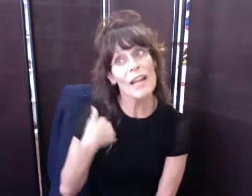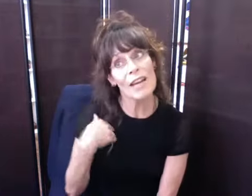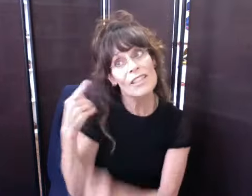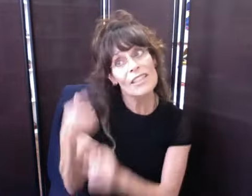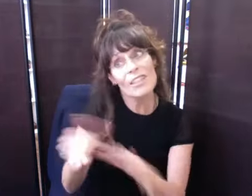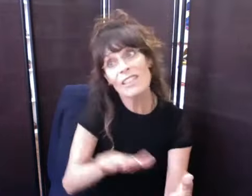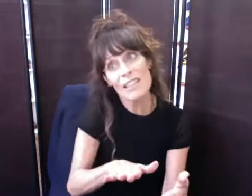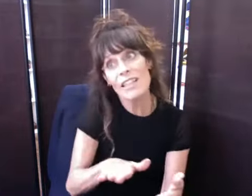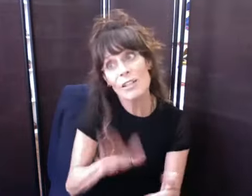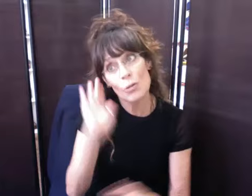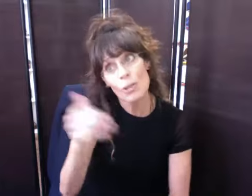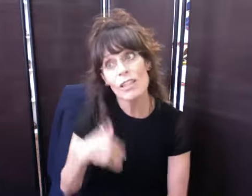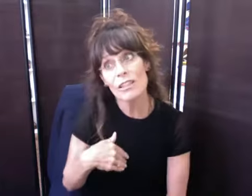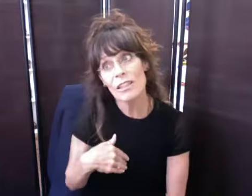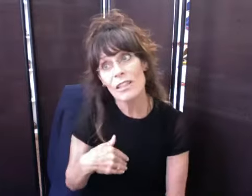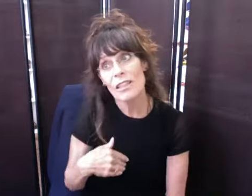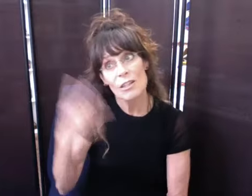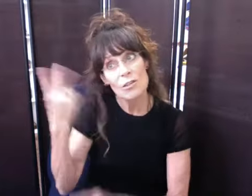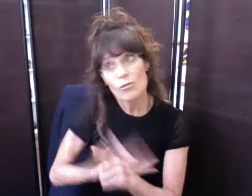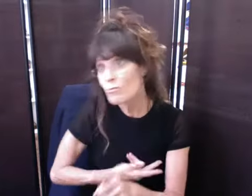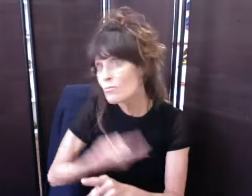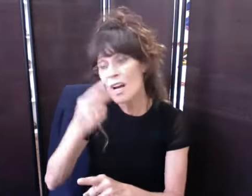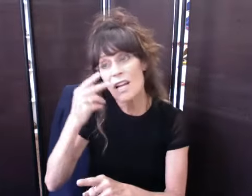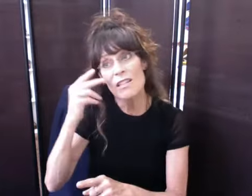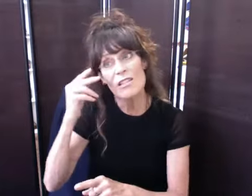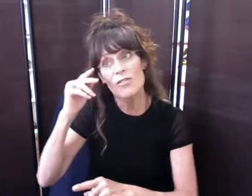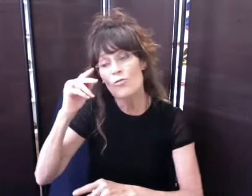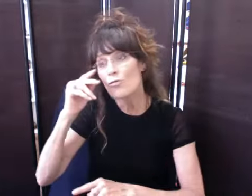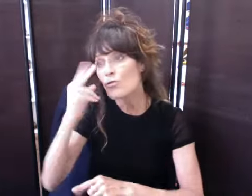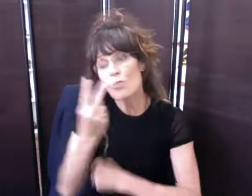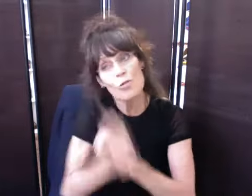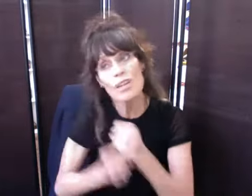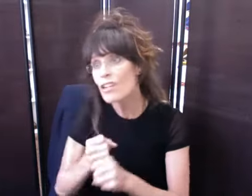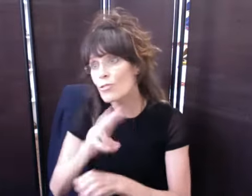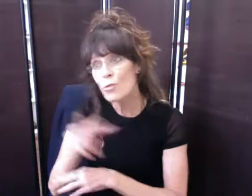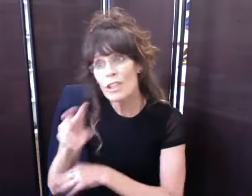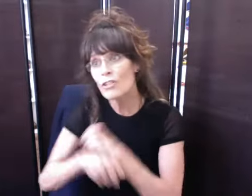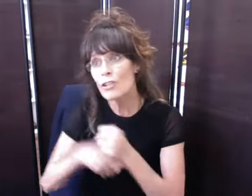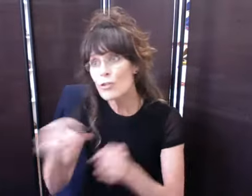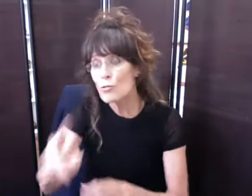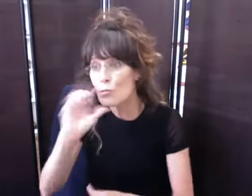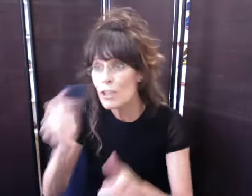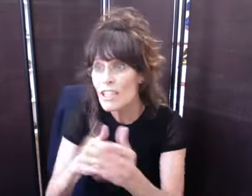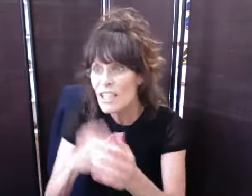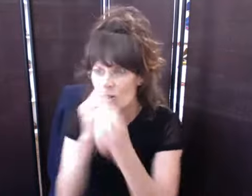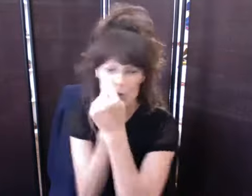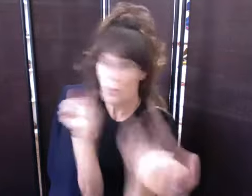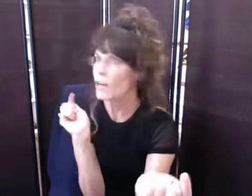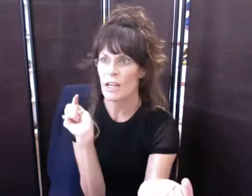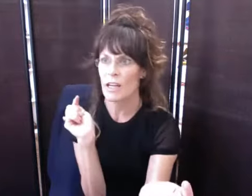If you have 2 months of sobriety or 2 years or 22 years and you drink again, that allergy is going to trigger itself and you're going to be right back to the